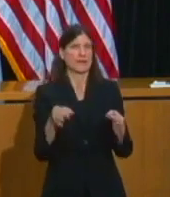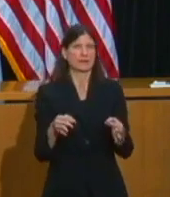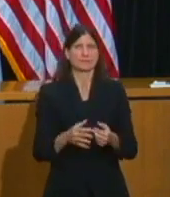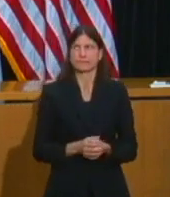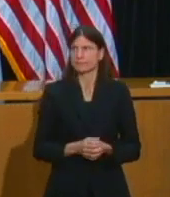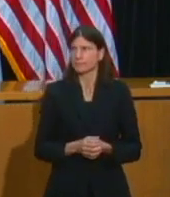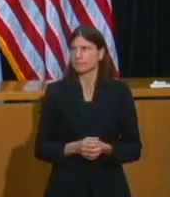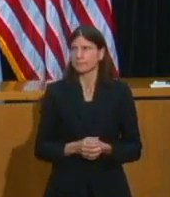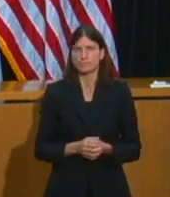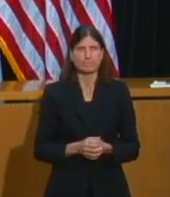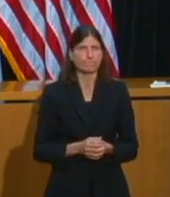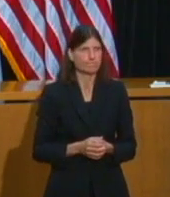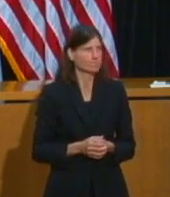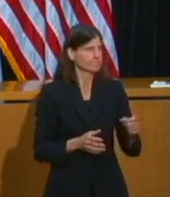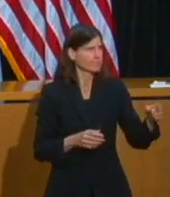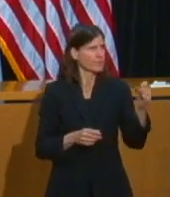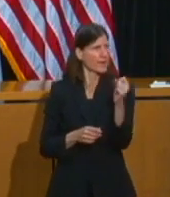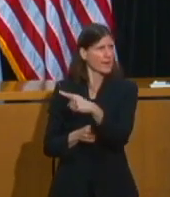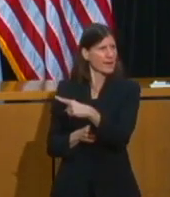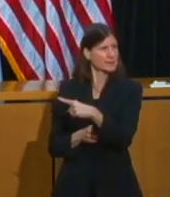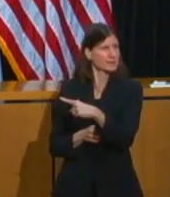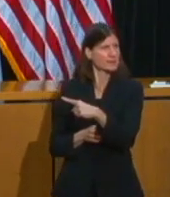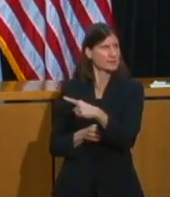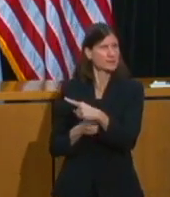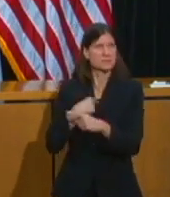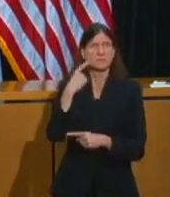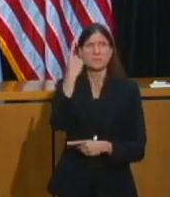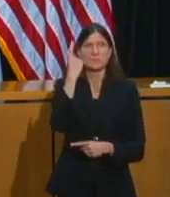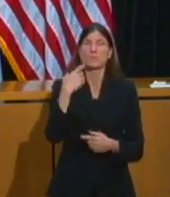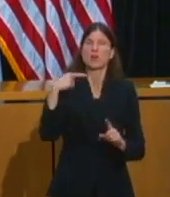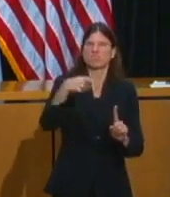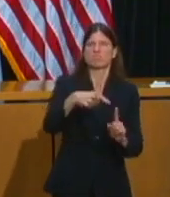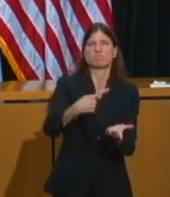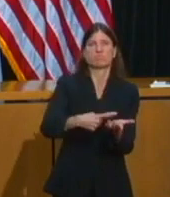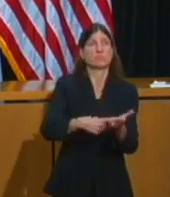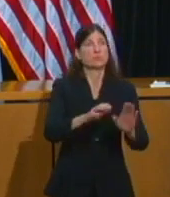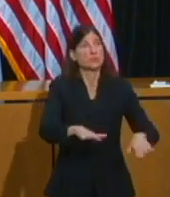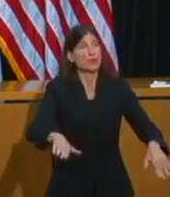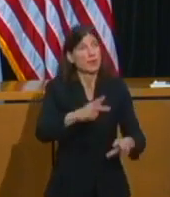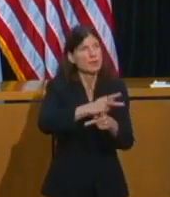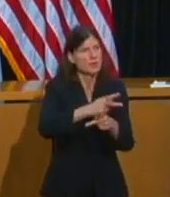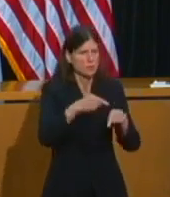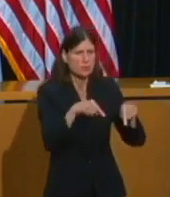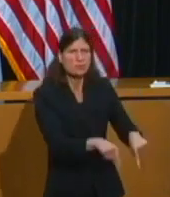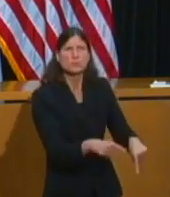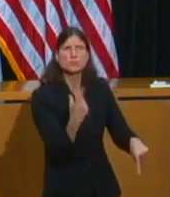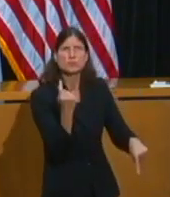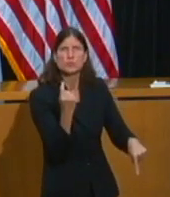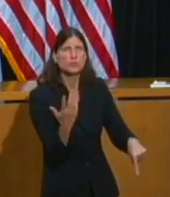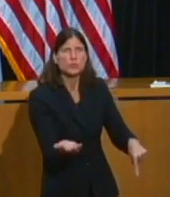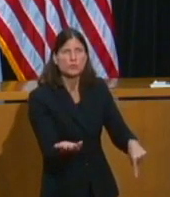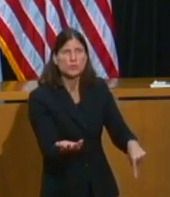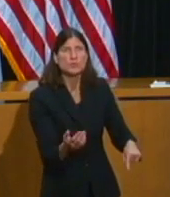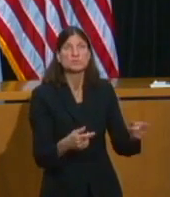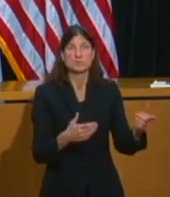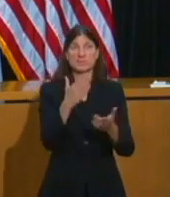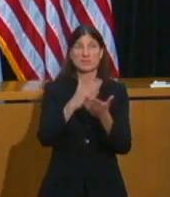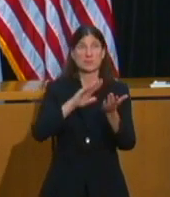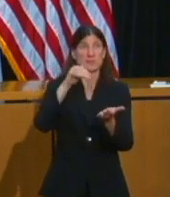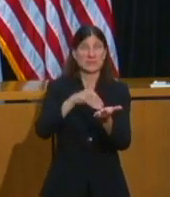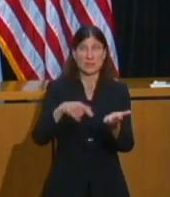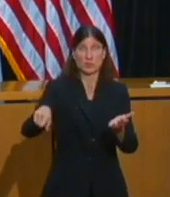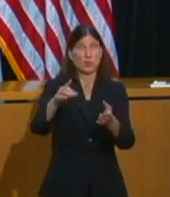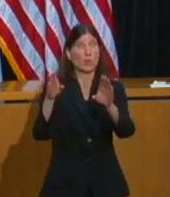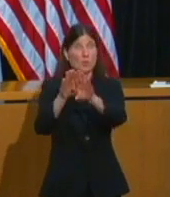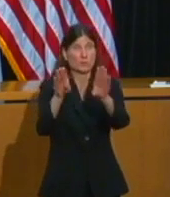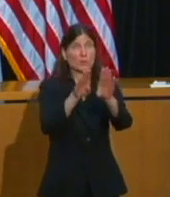you're concerned that a lot of child care facilities just might not come back, that they look at these guidelines and say we just can't do it, or that